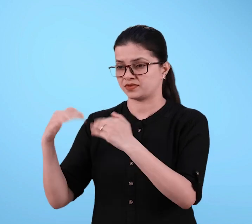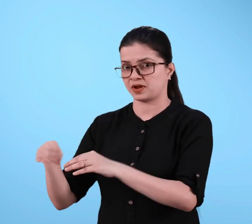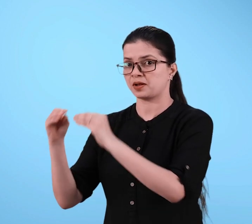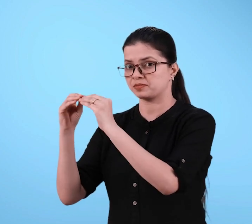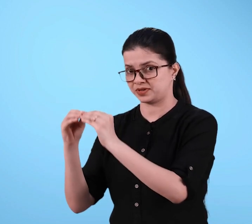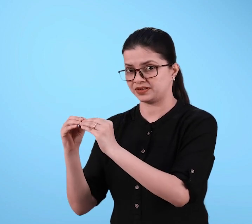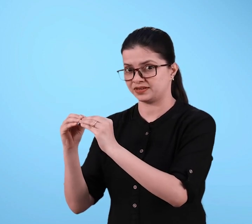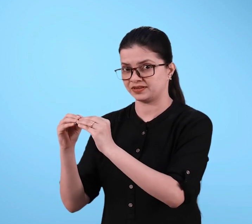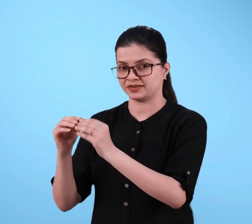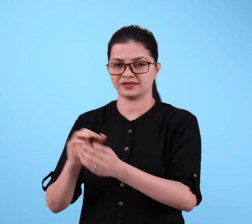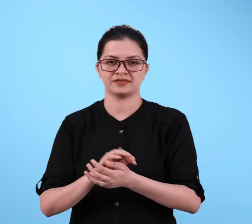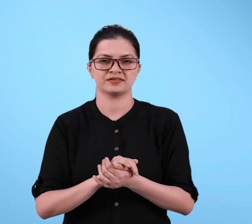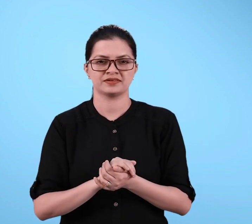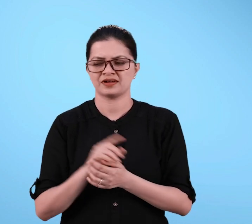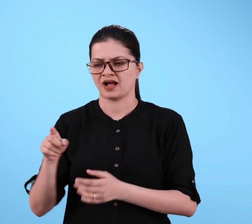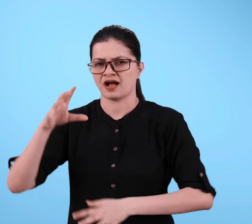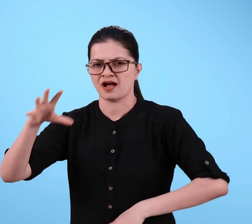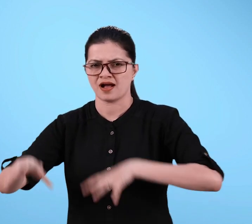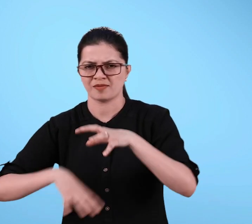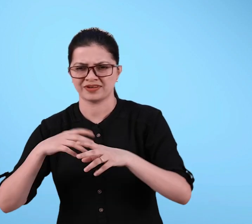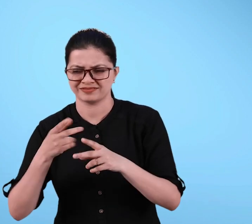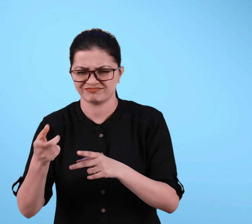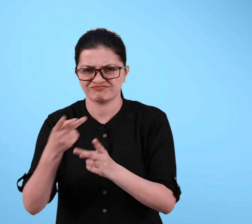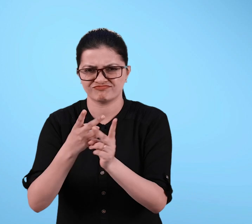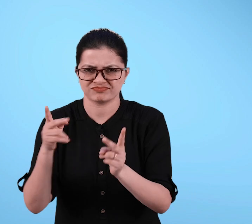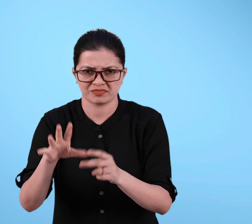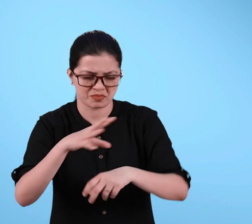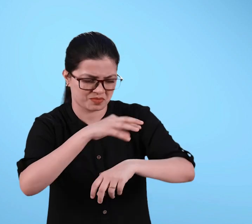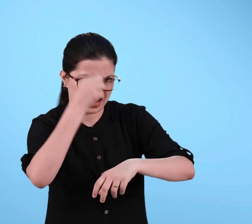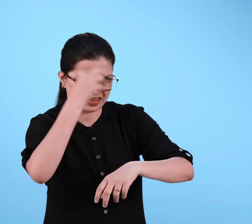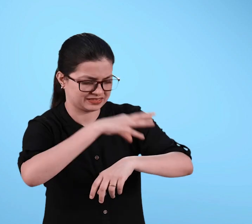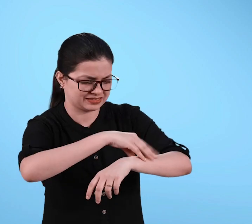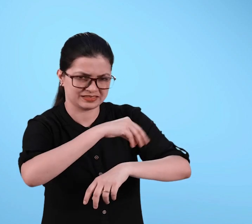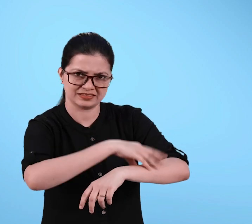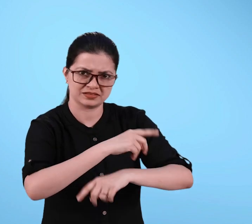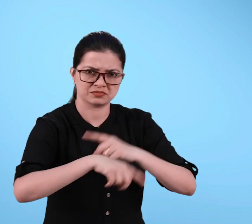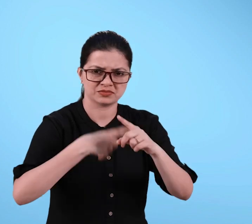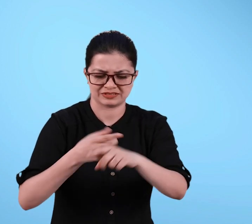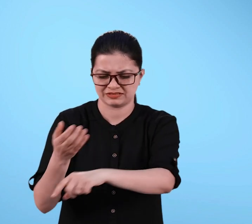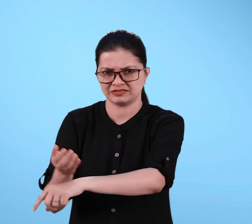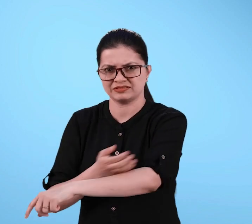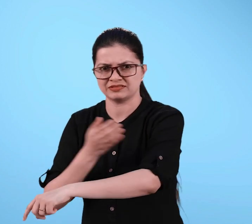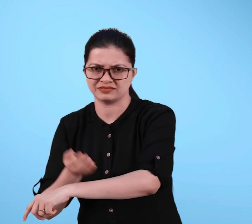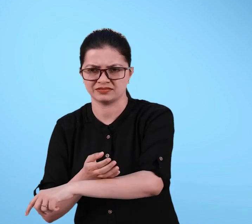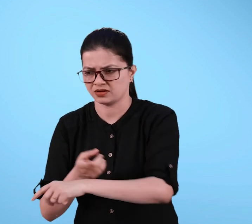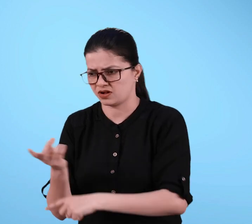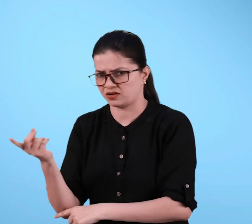B. Animals Animals fibers blank are and blank blank. and